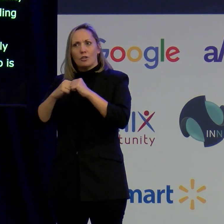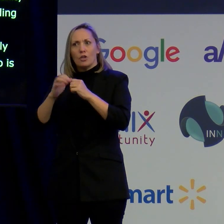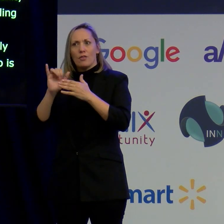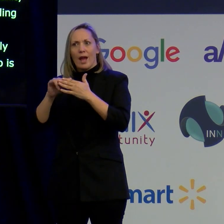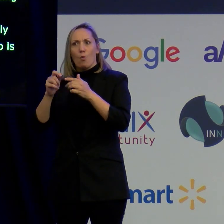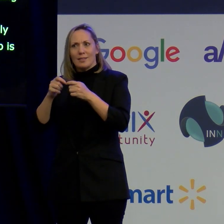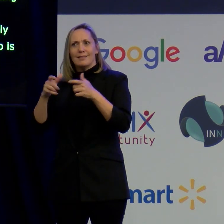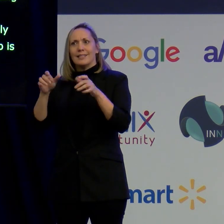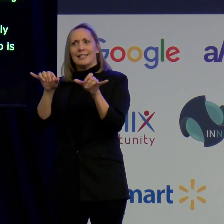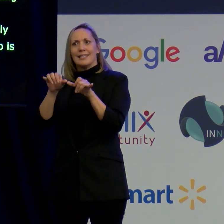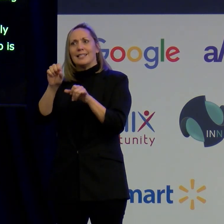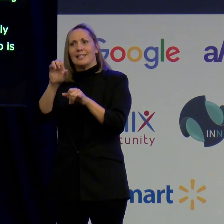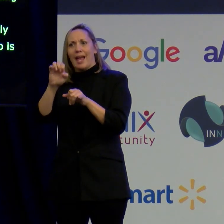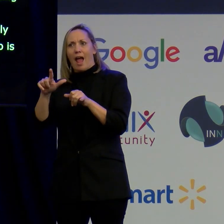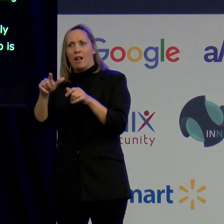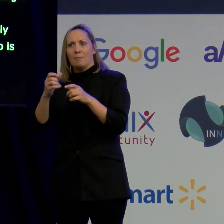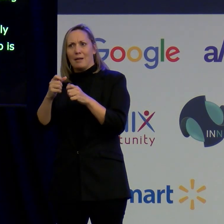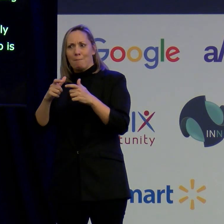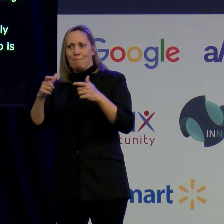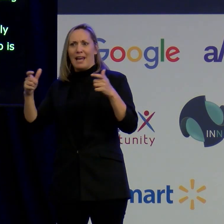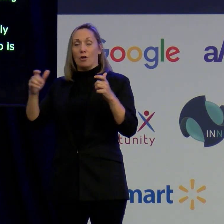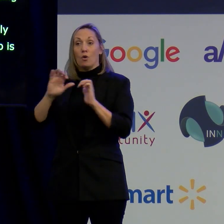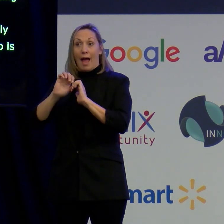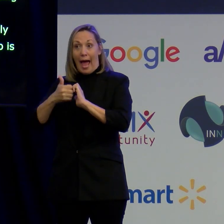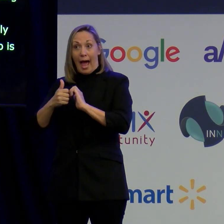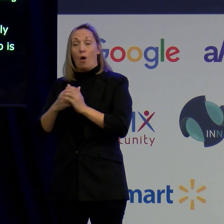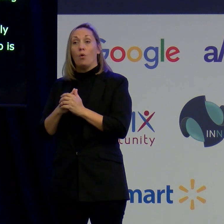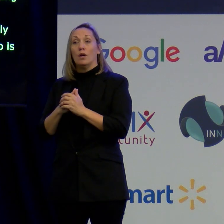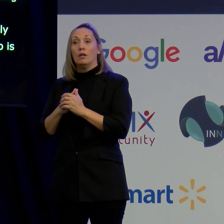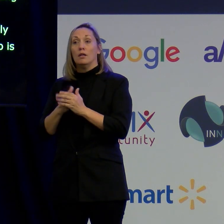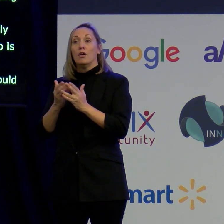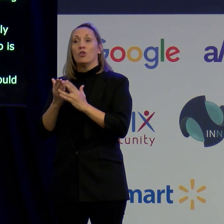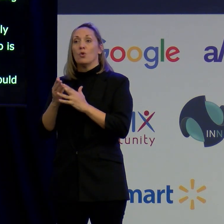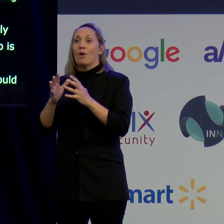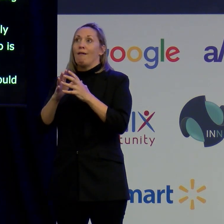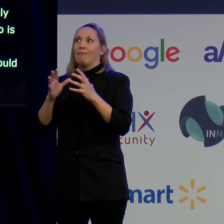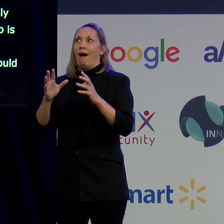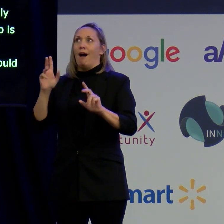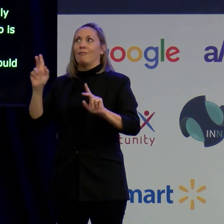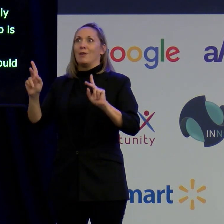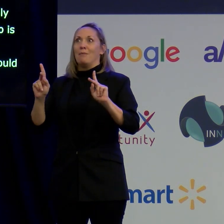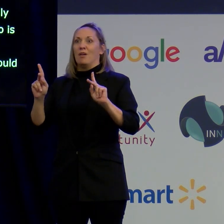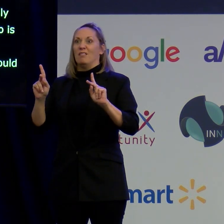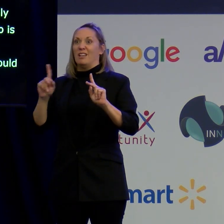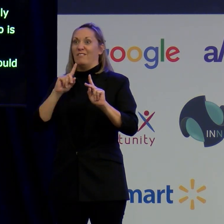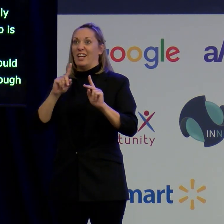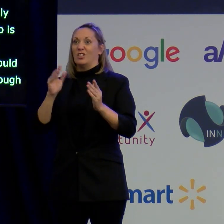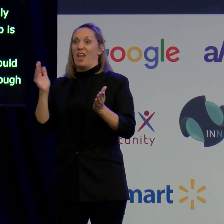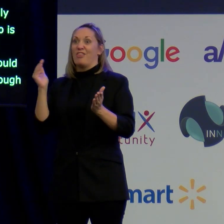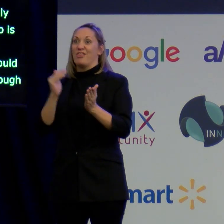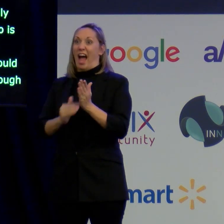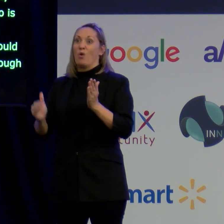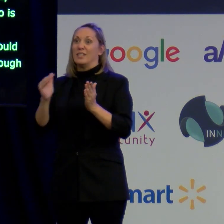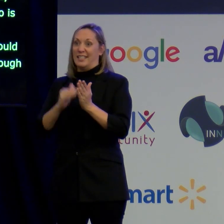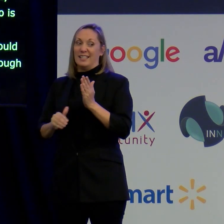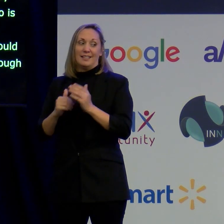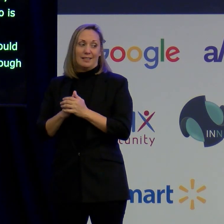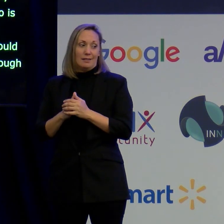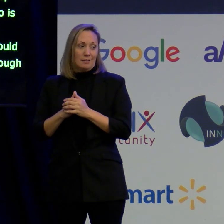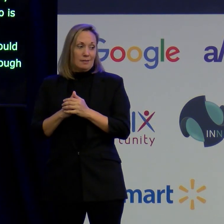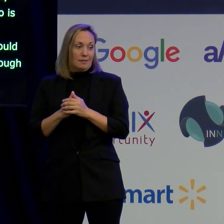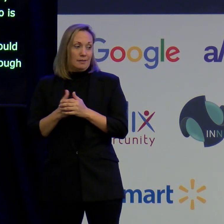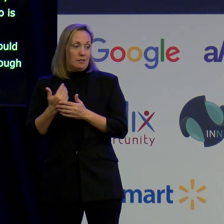scale. How do we do it? We do it through a lot of people, in fact, thousands, the hub and spoke model. So I